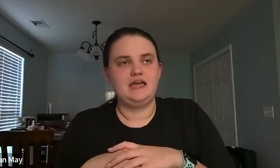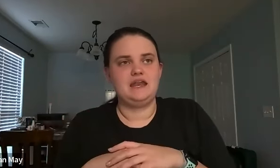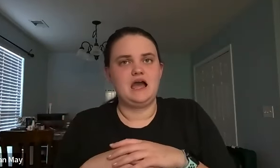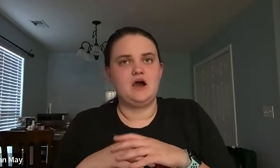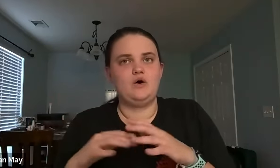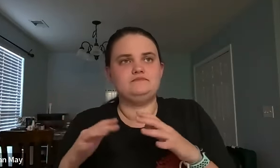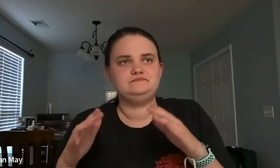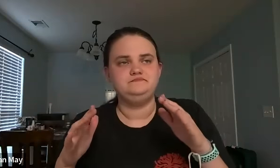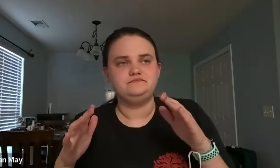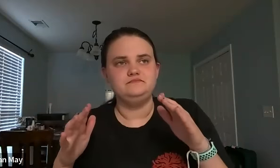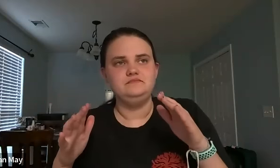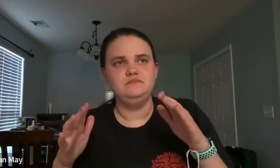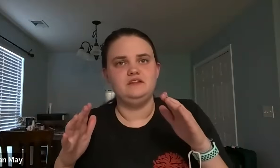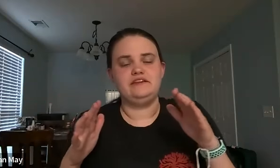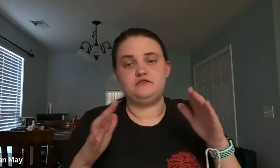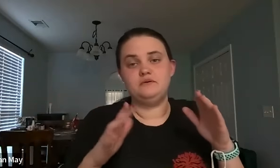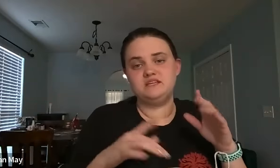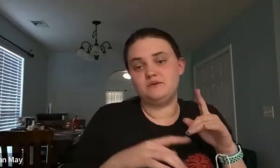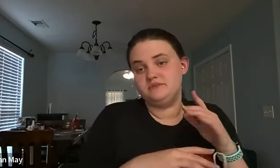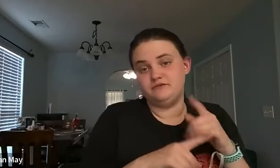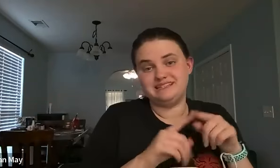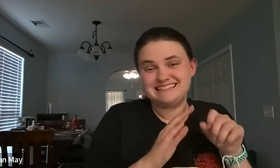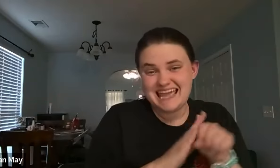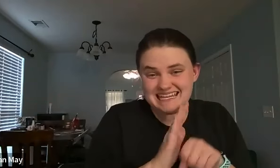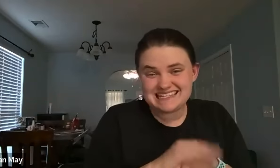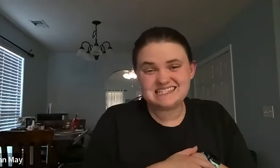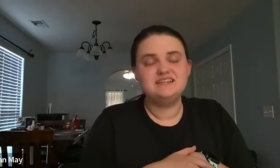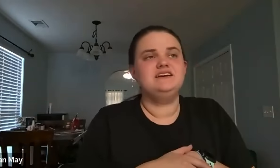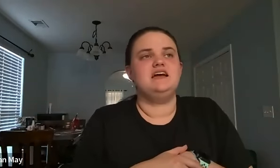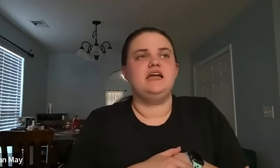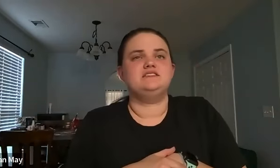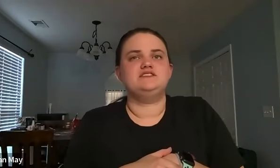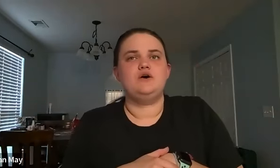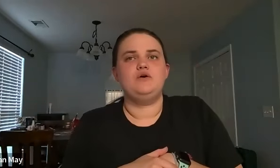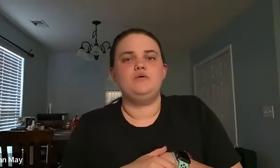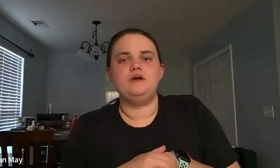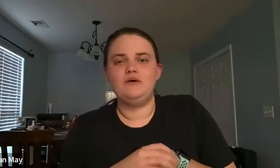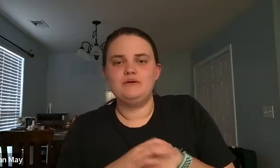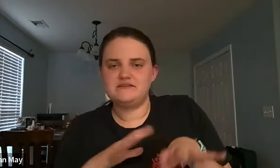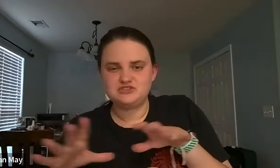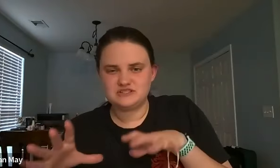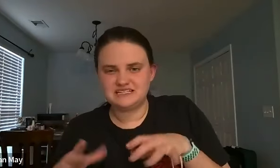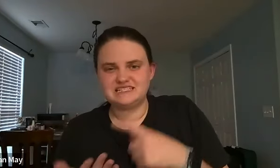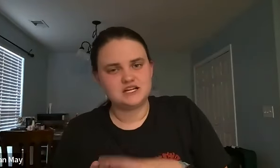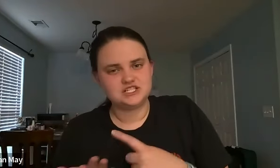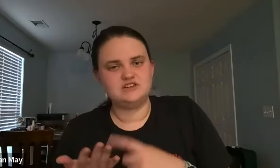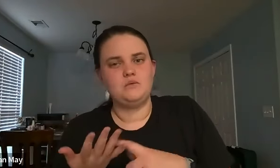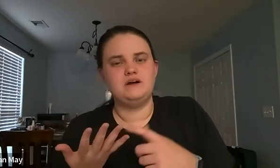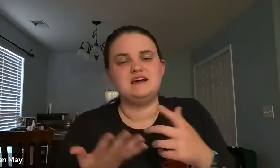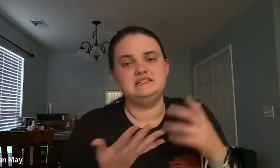and how like some are from different states. And so we always have interesting discussions on what signs